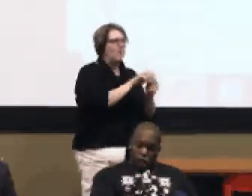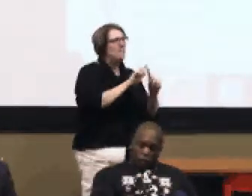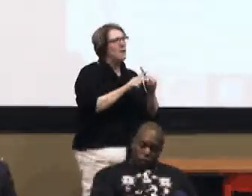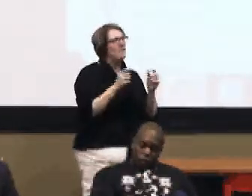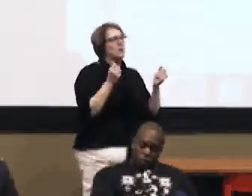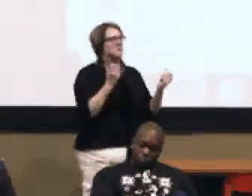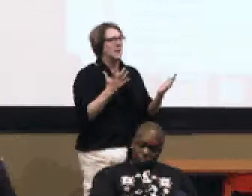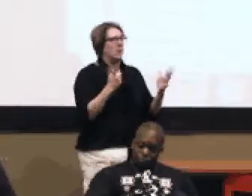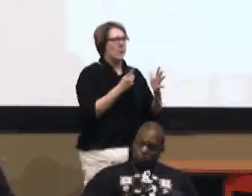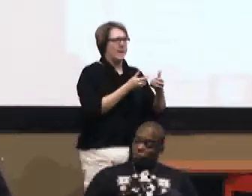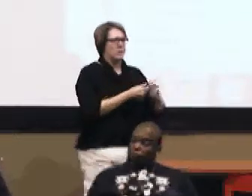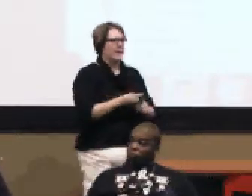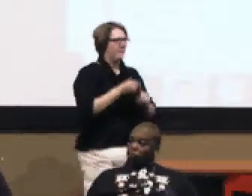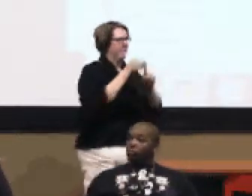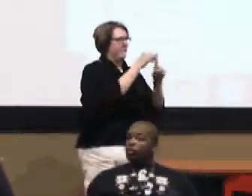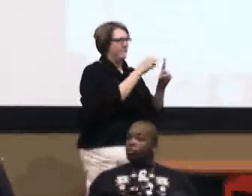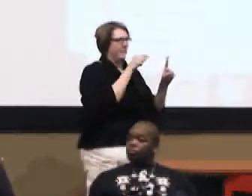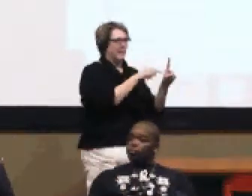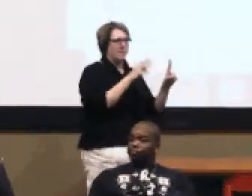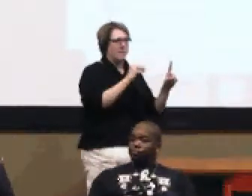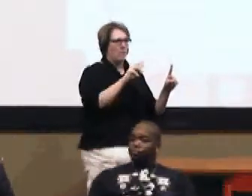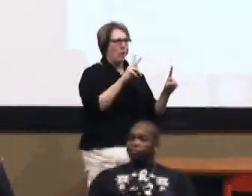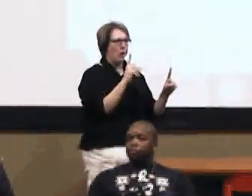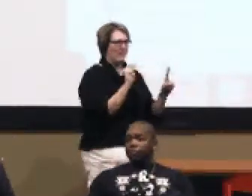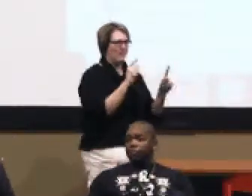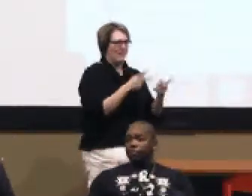of ways to differentiate kind of in a marketplace other than